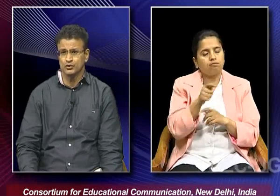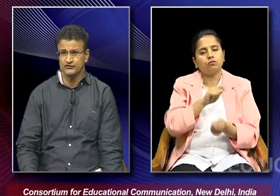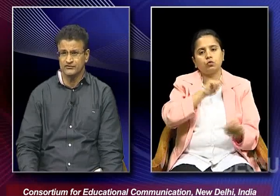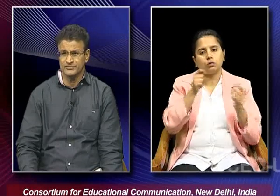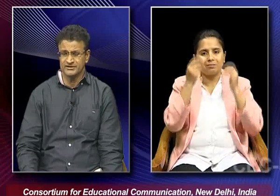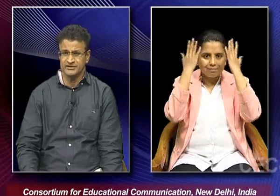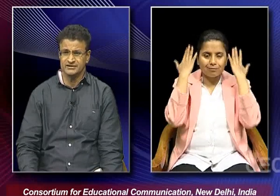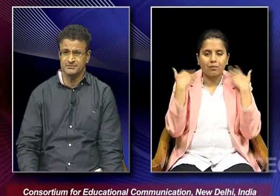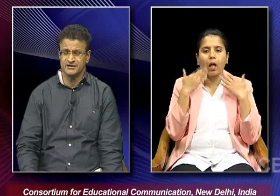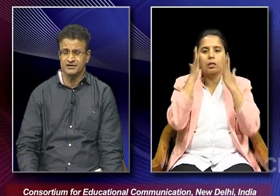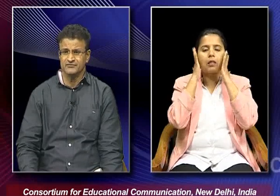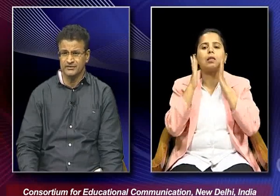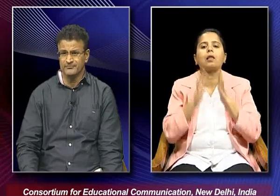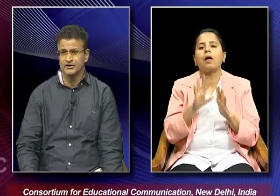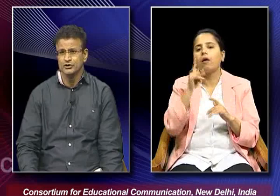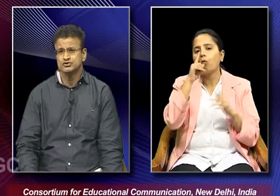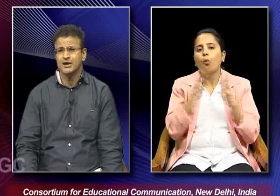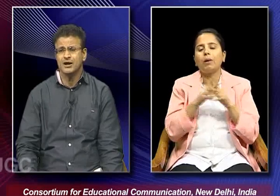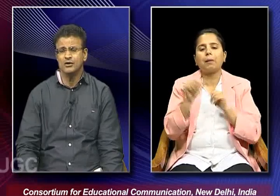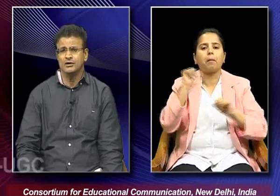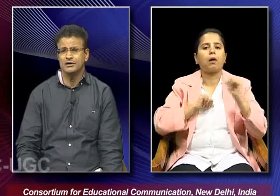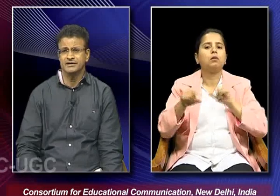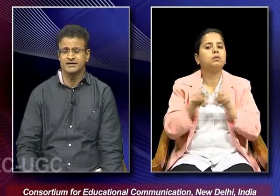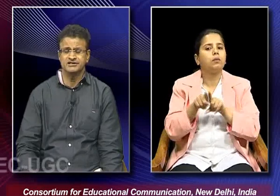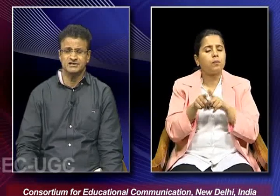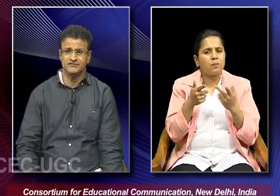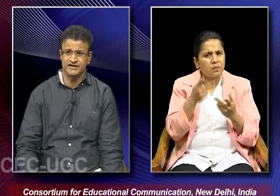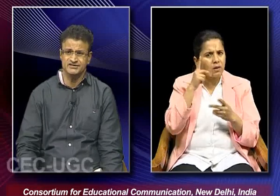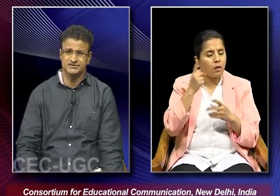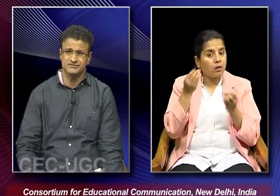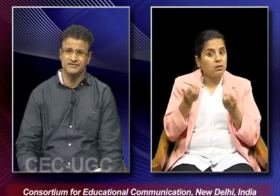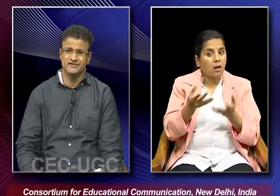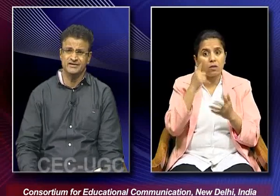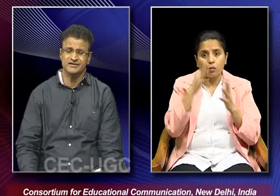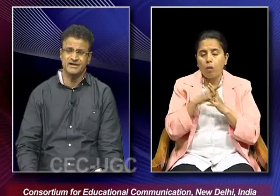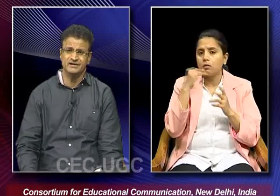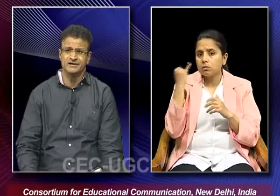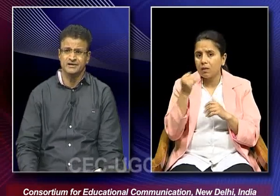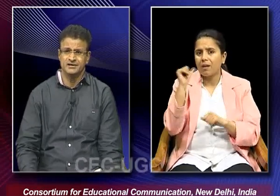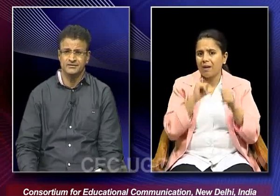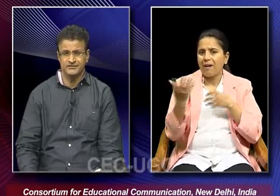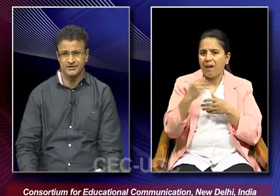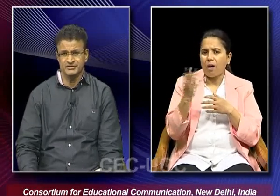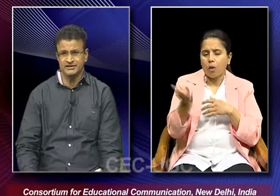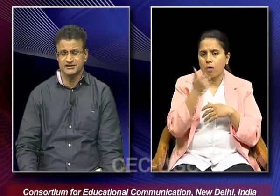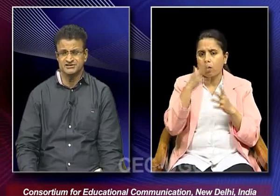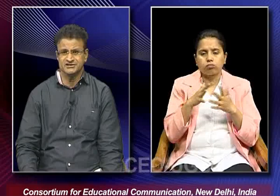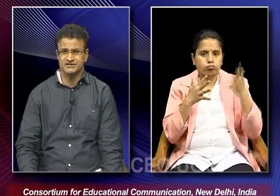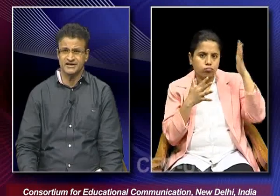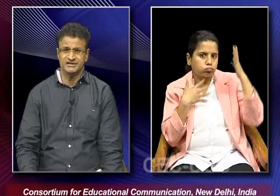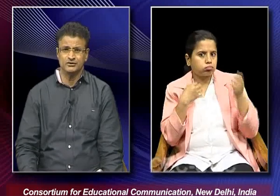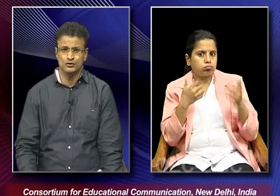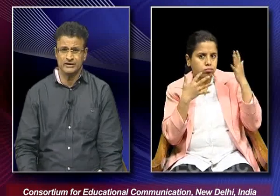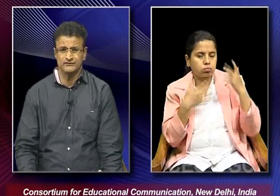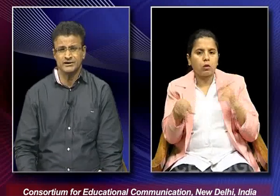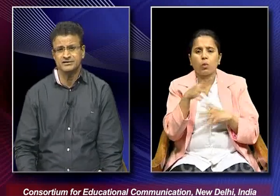role of a woman in that particular film. So how in the initial phase we find that women, they considered that